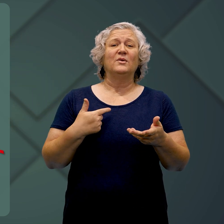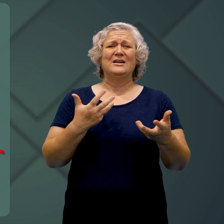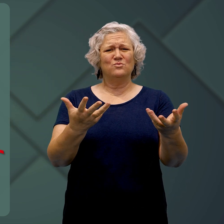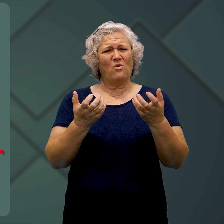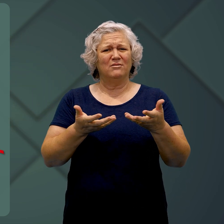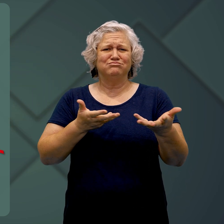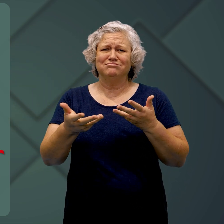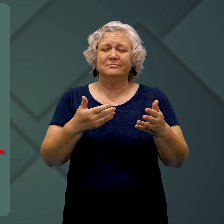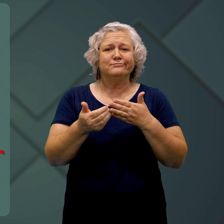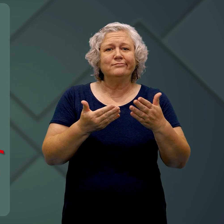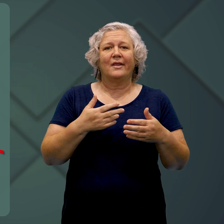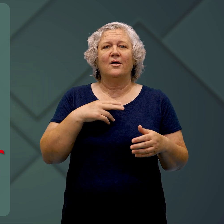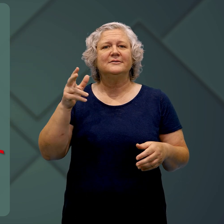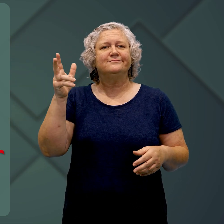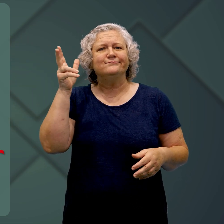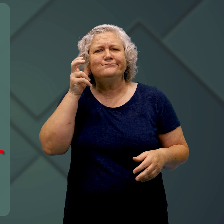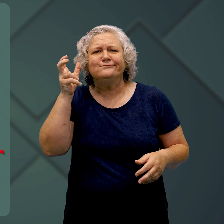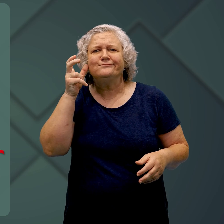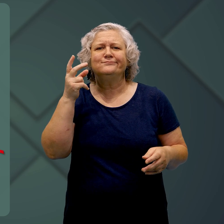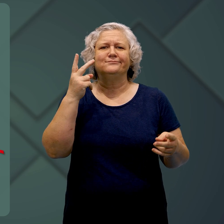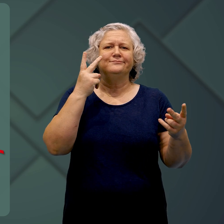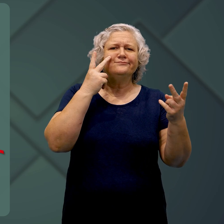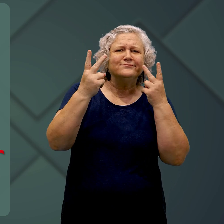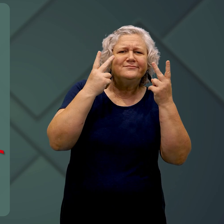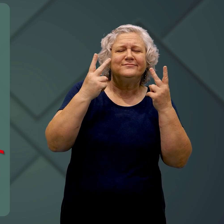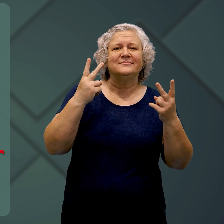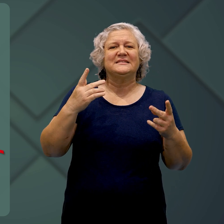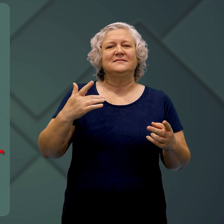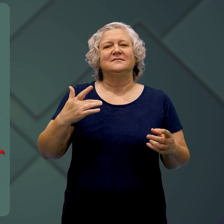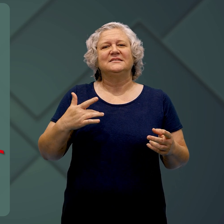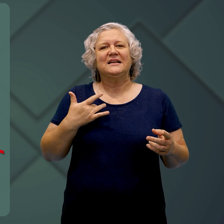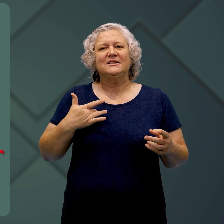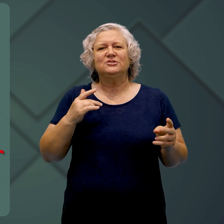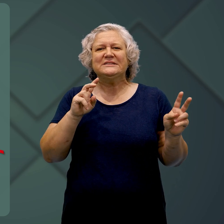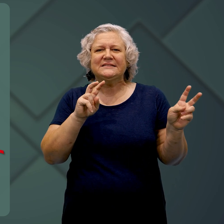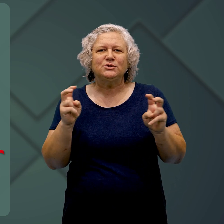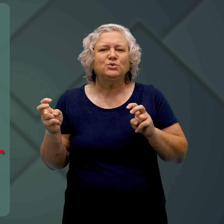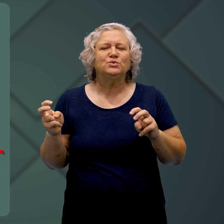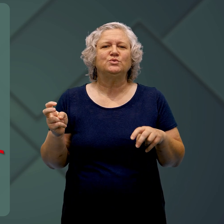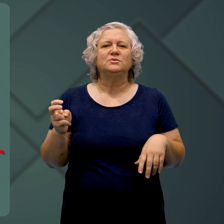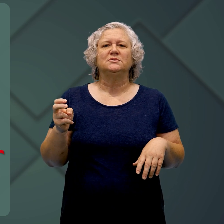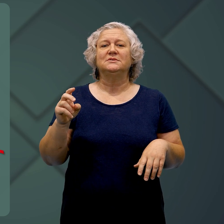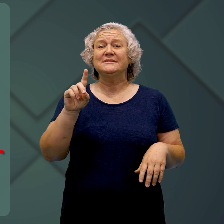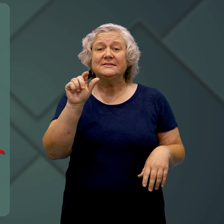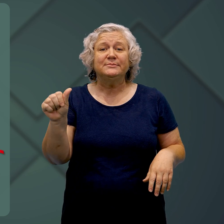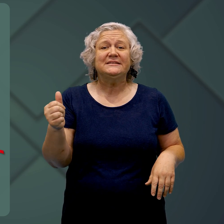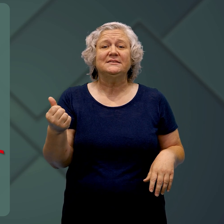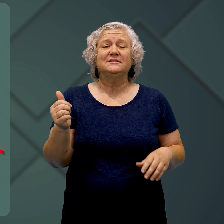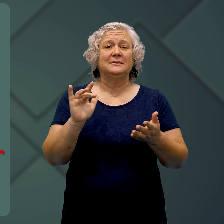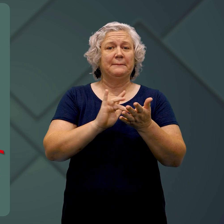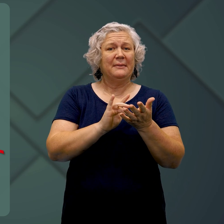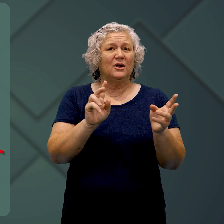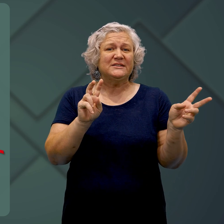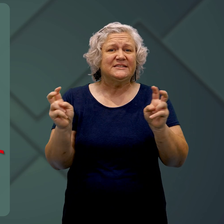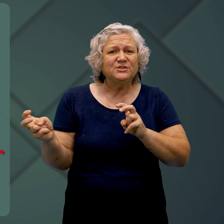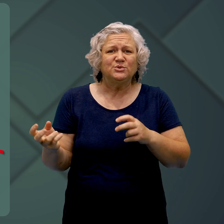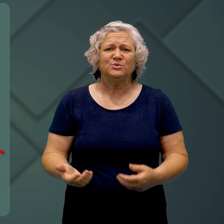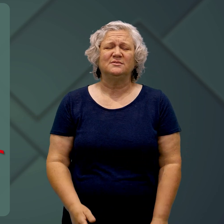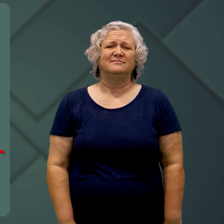it doesn't matter about your hearing, your vision, sensory issues, disabilities, other medical